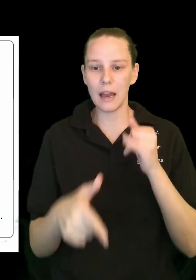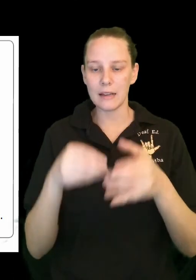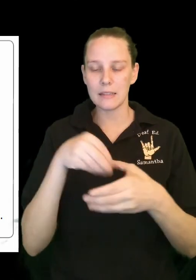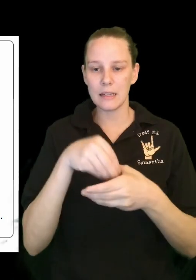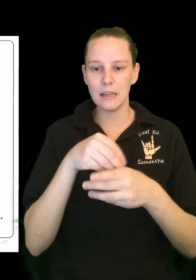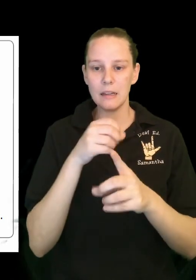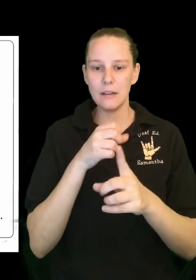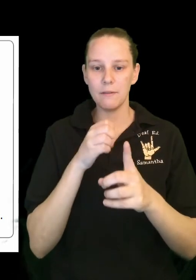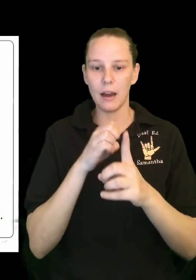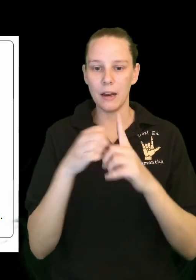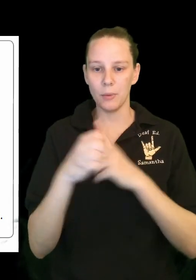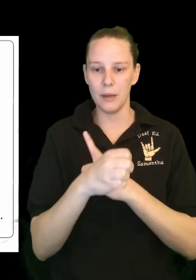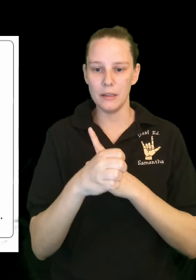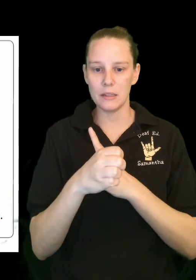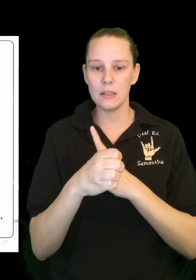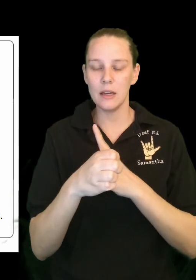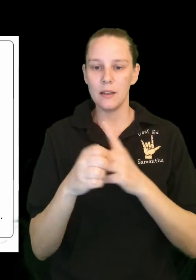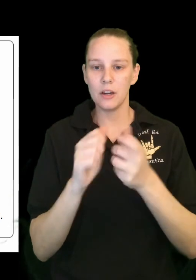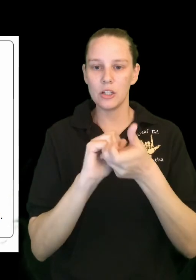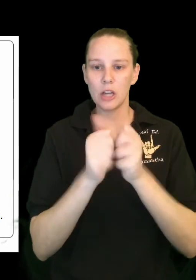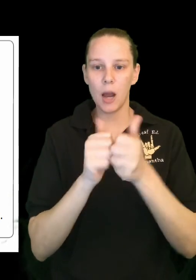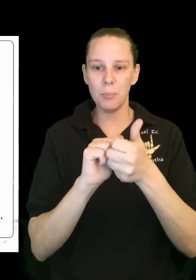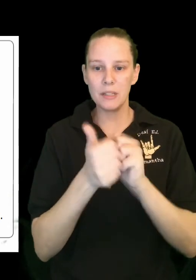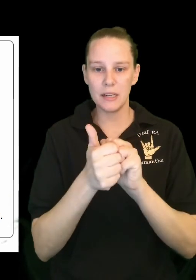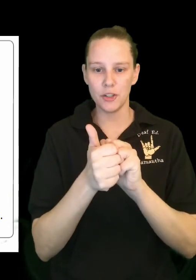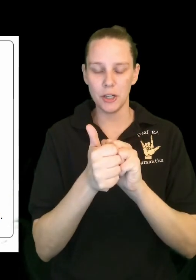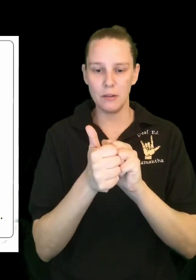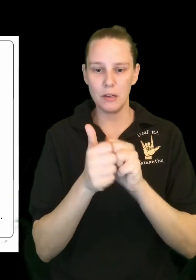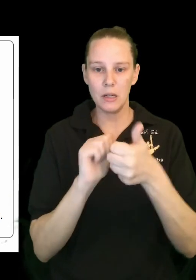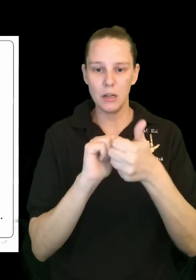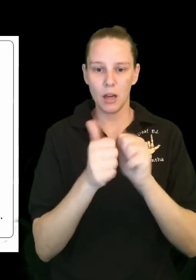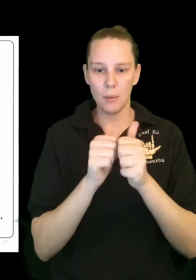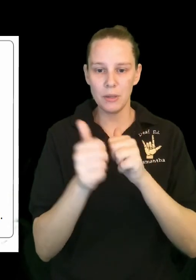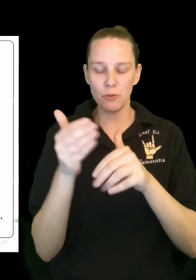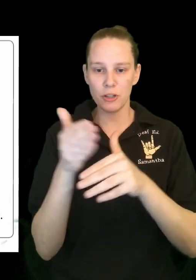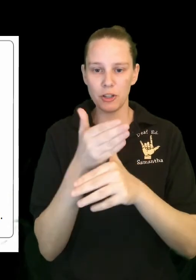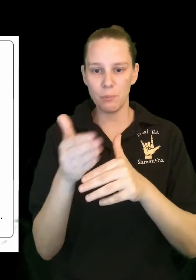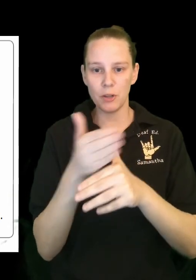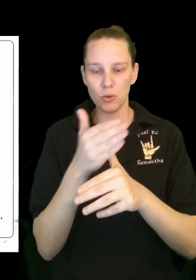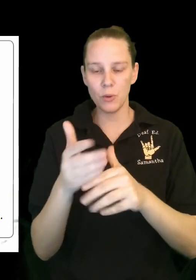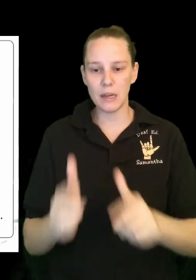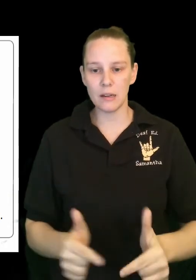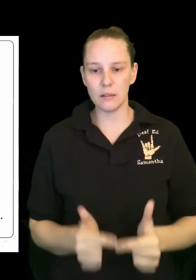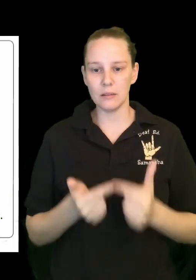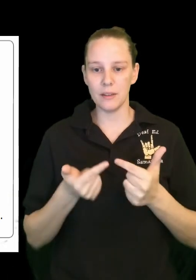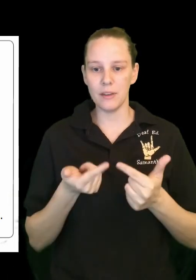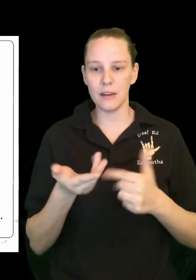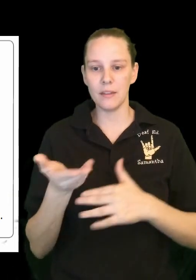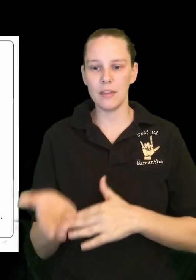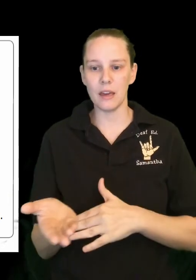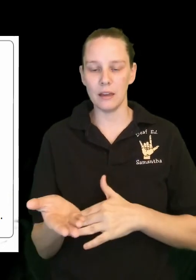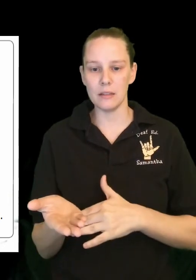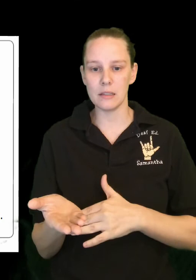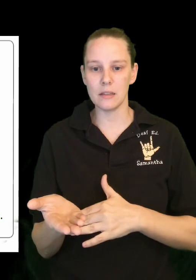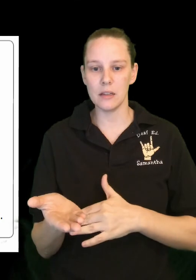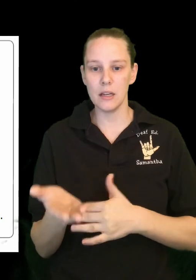Last, in an environment, there is competition between living things.